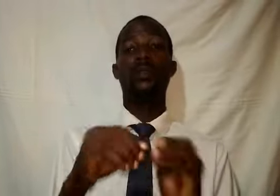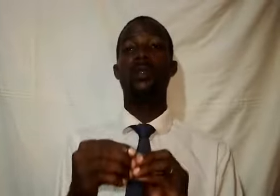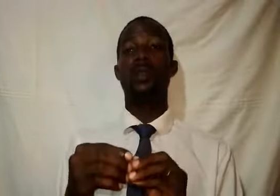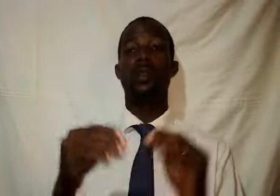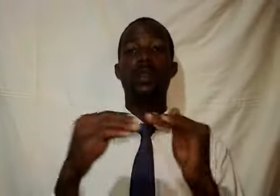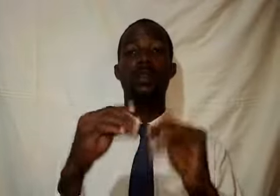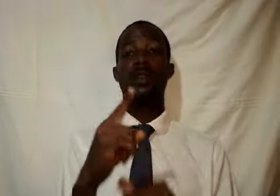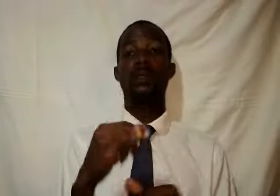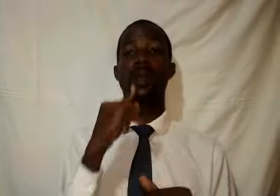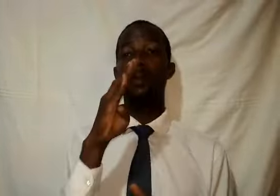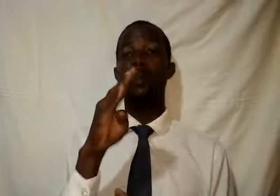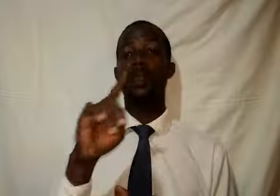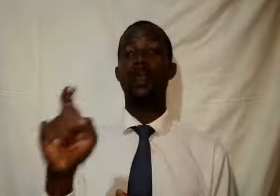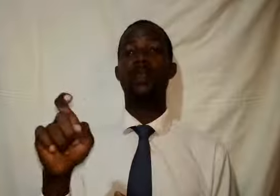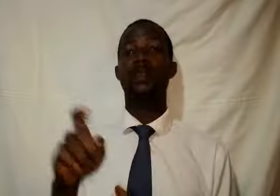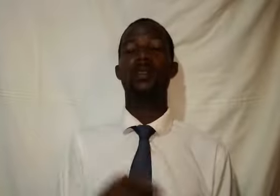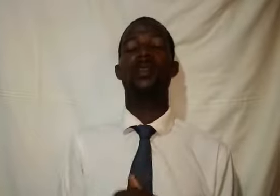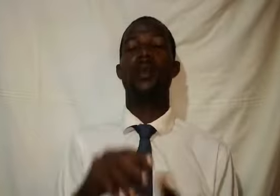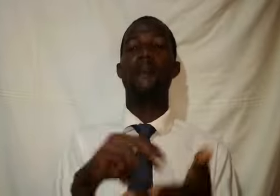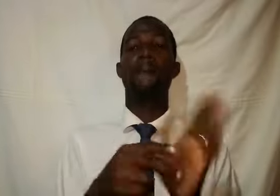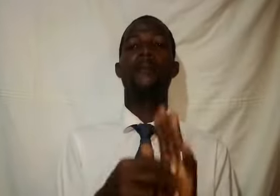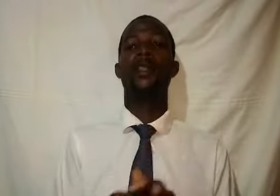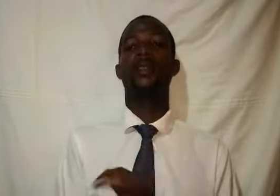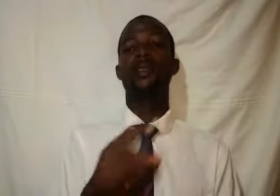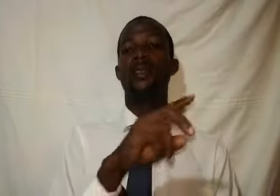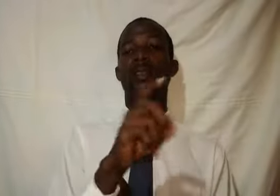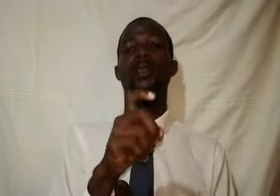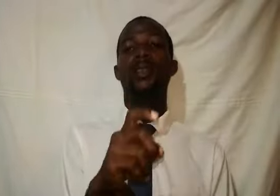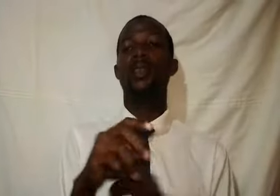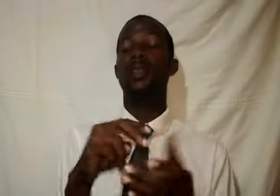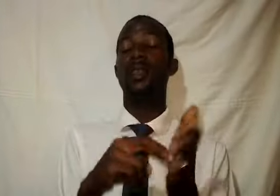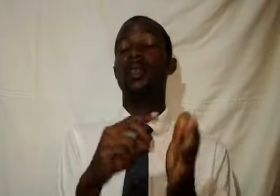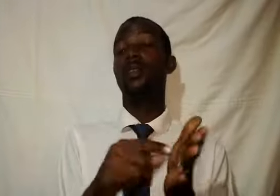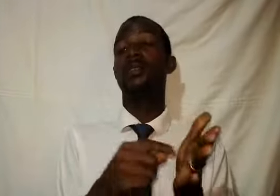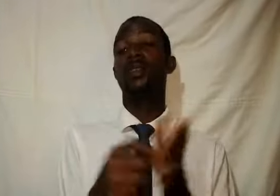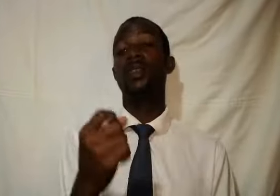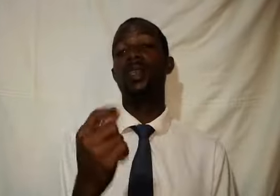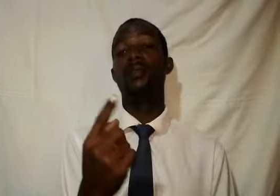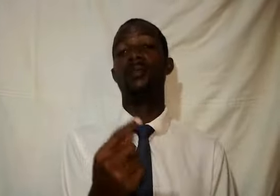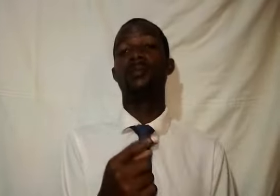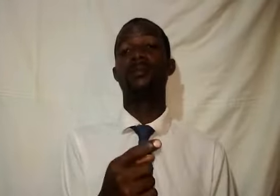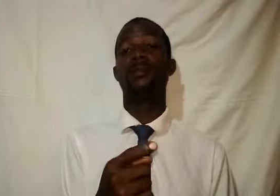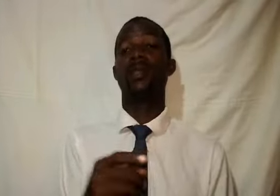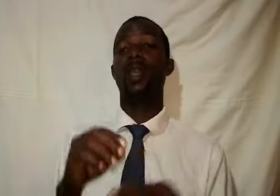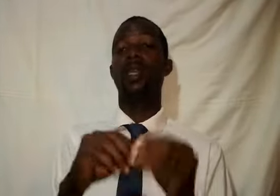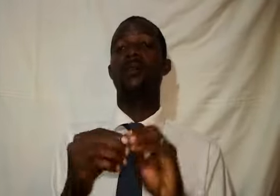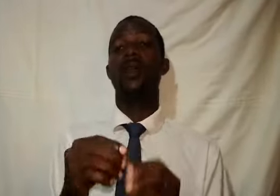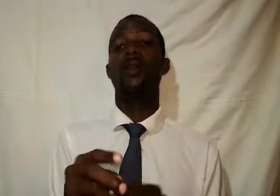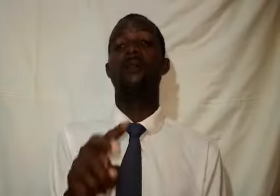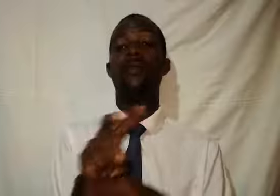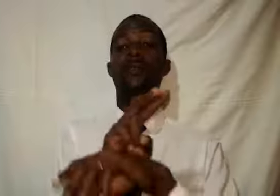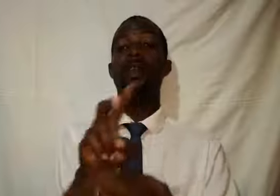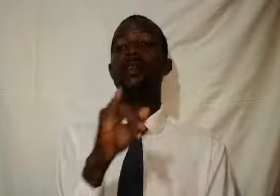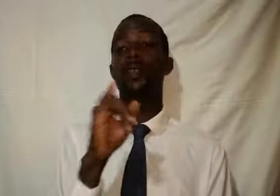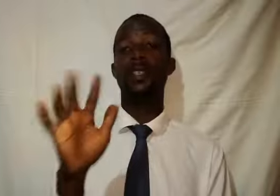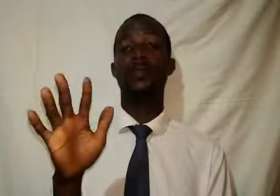numbers be x. Mean equals 11. Number of values equals 5. Sum of